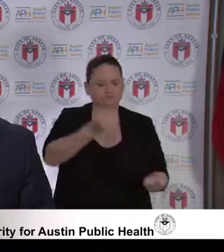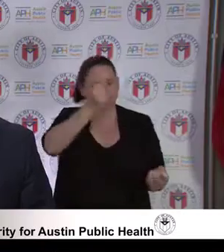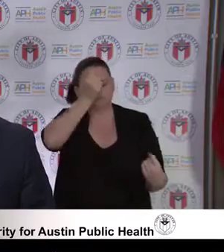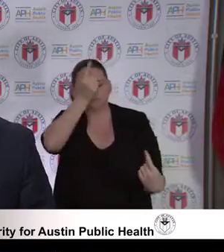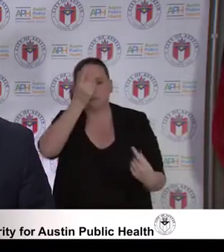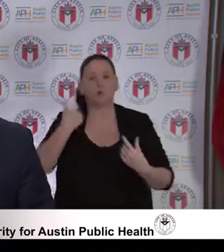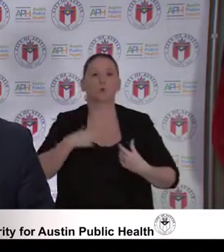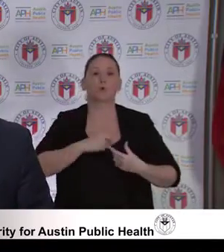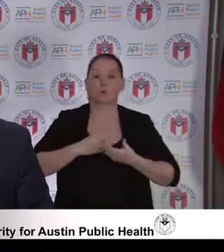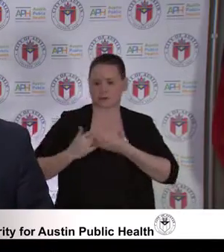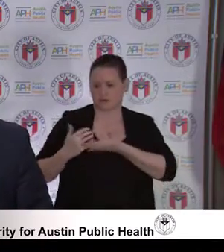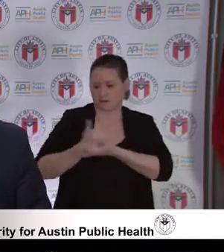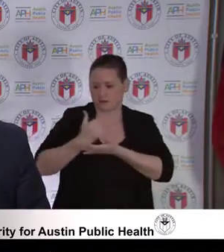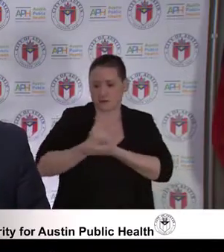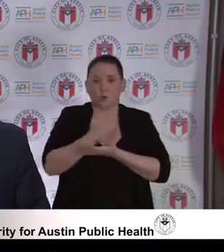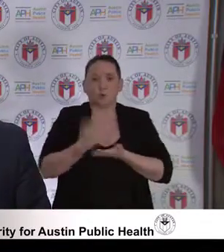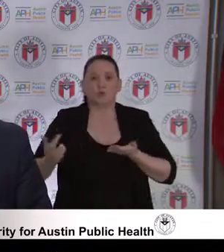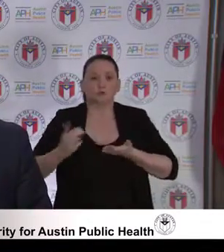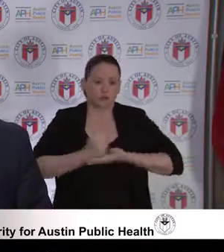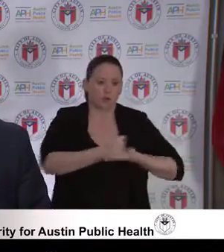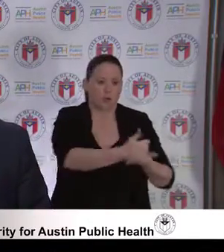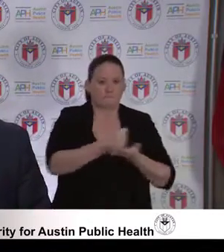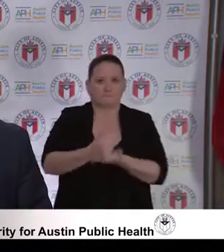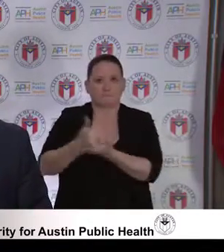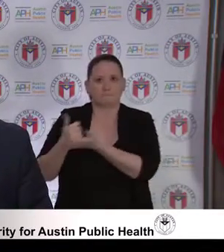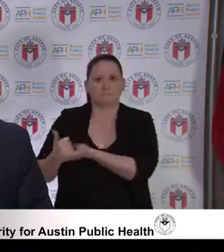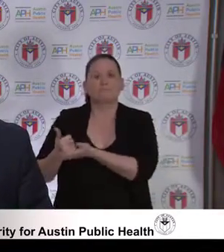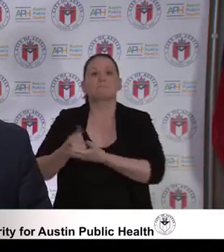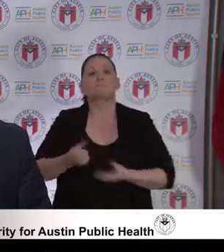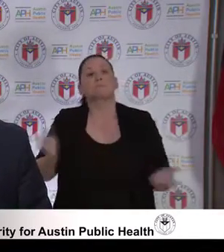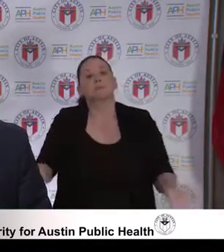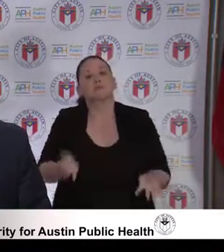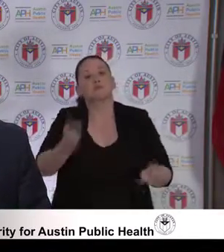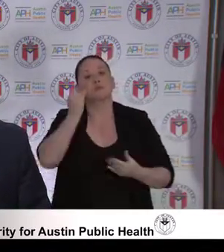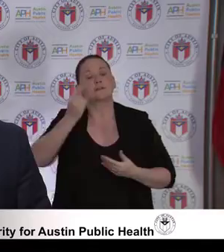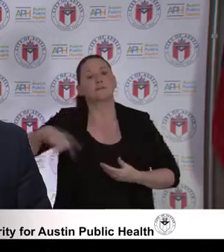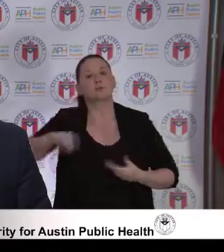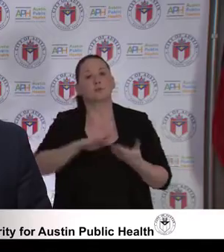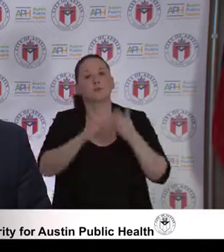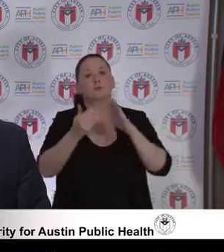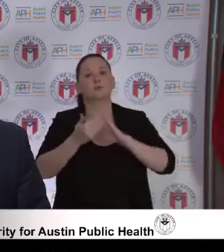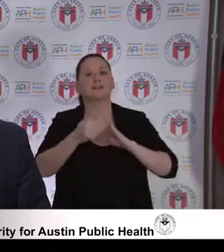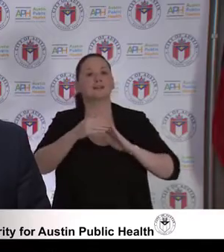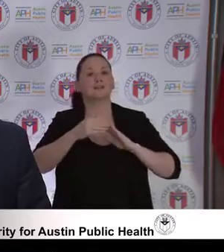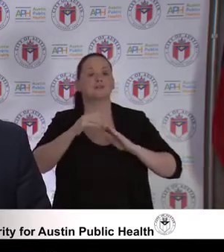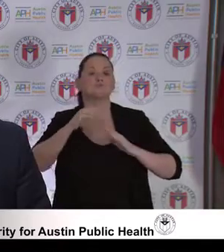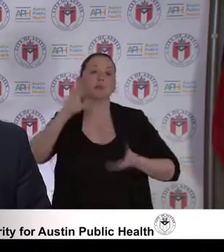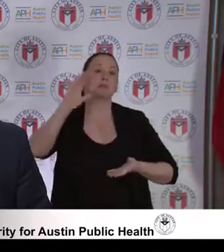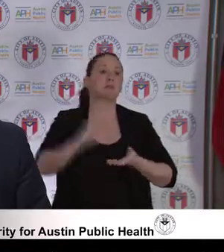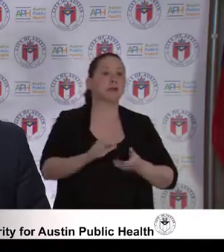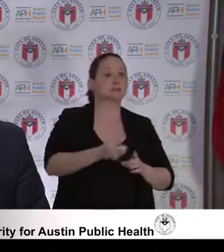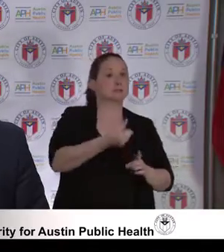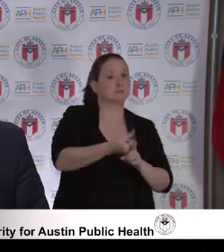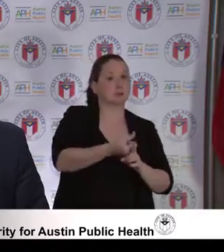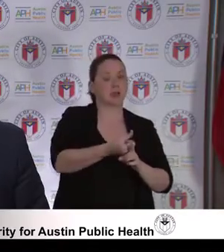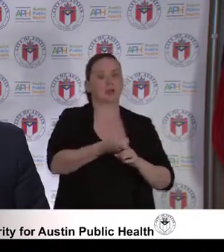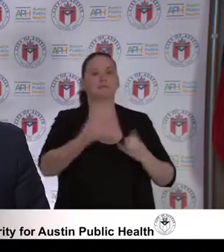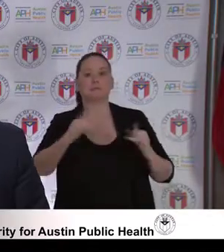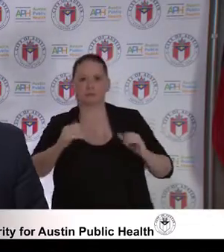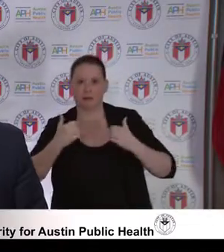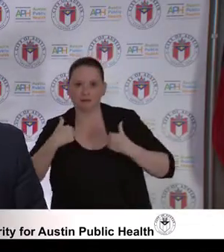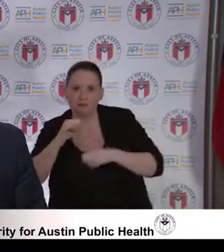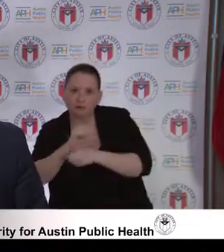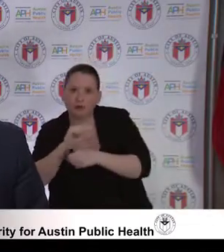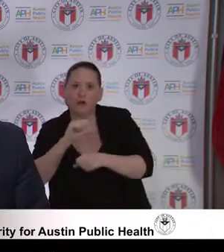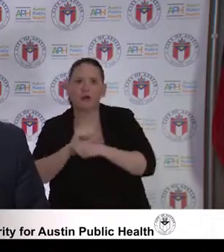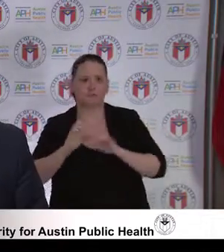to help these individuals out, and we encourage that the community who is not as impacted, who still have jobs,